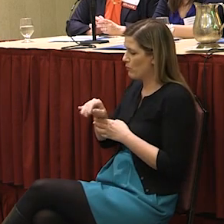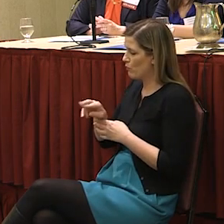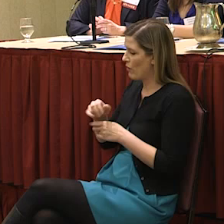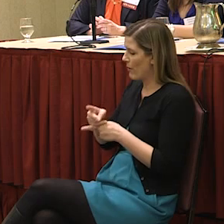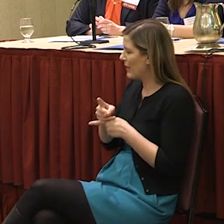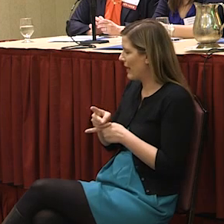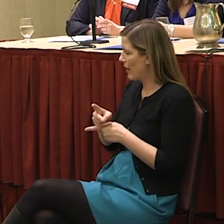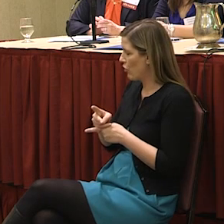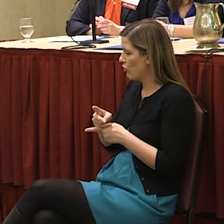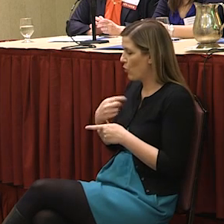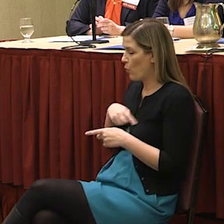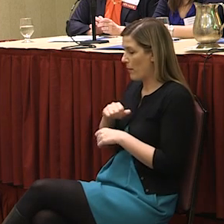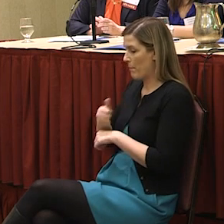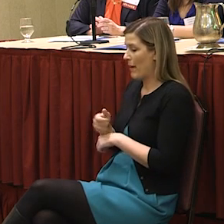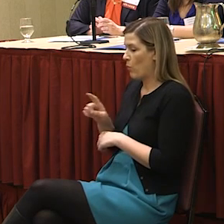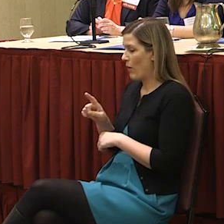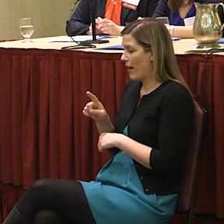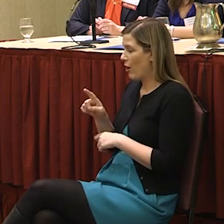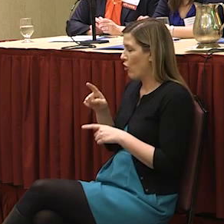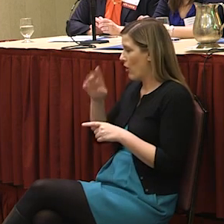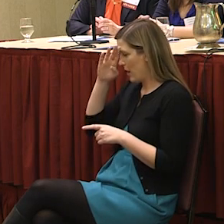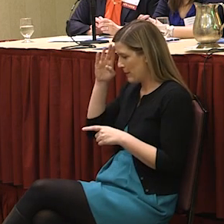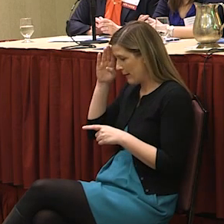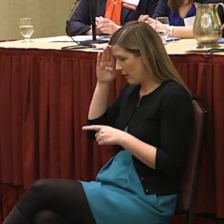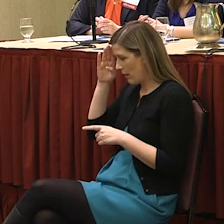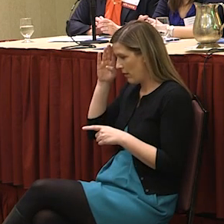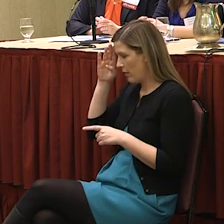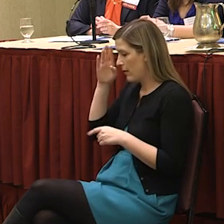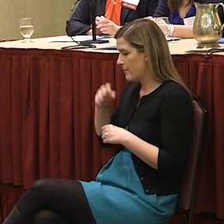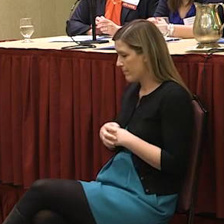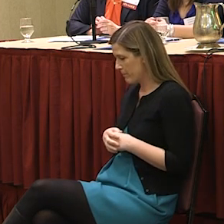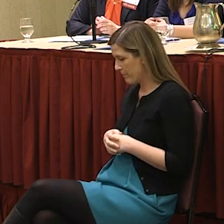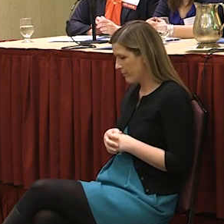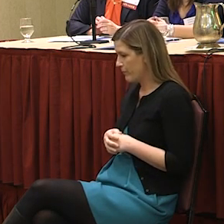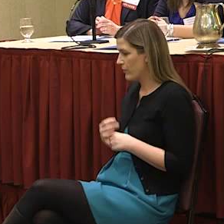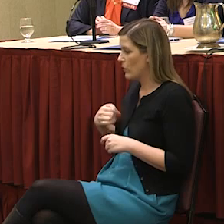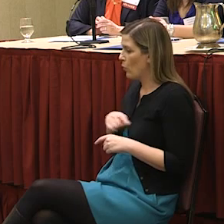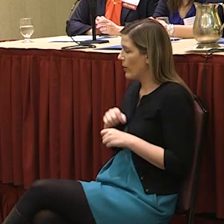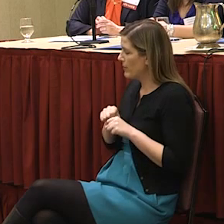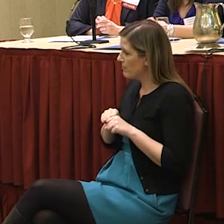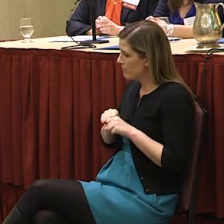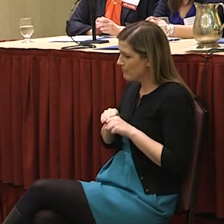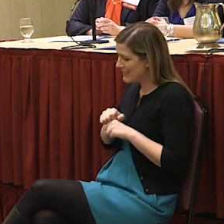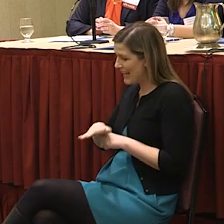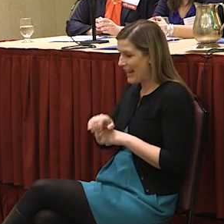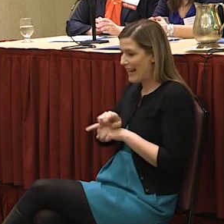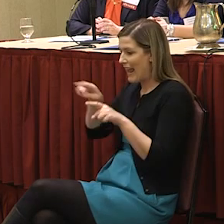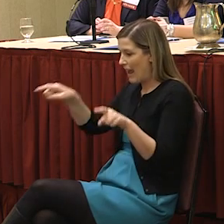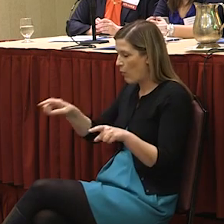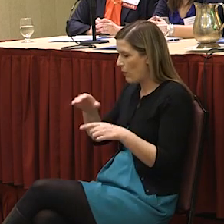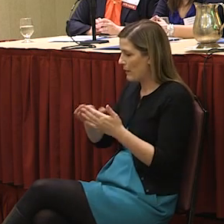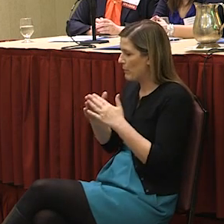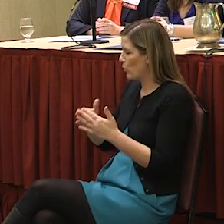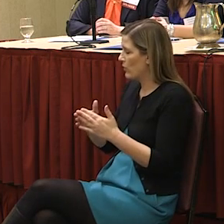based in the hospital. South County Hospital just happens to be our home. And we are deployed out into the community.